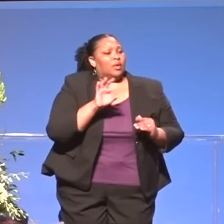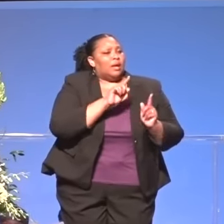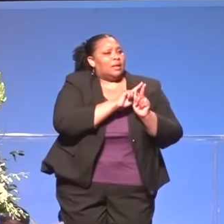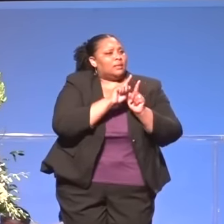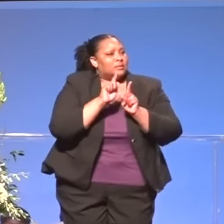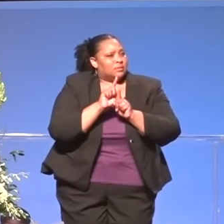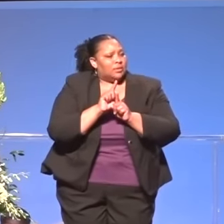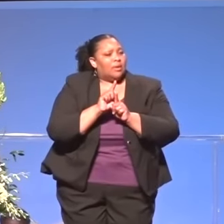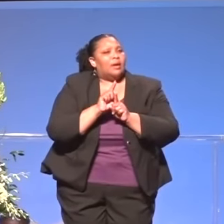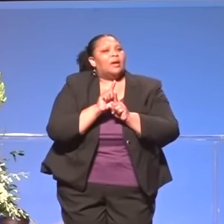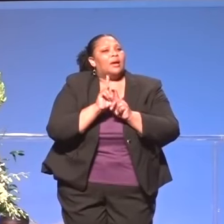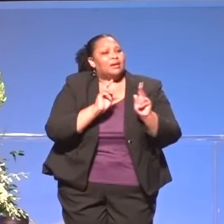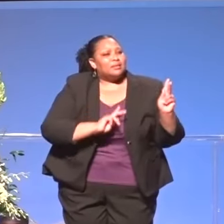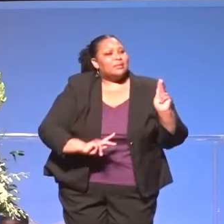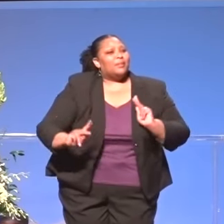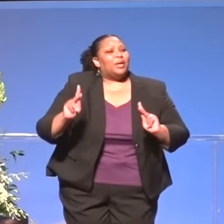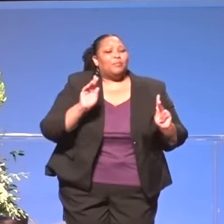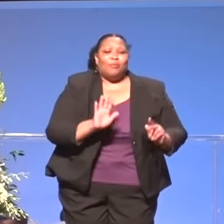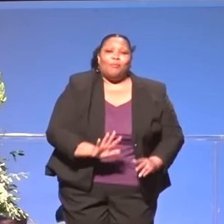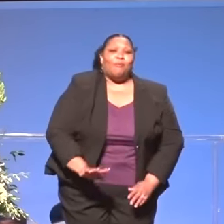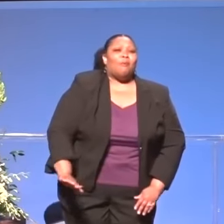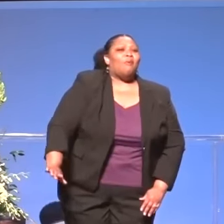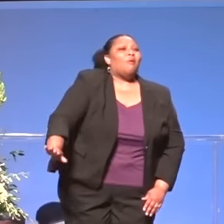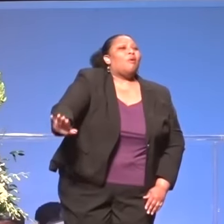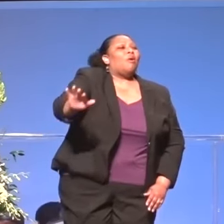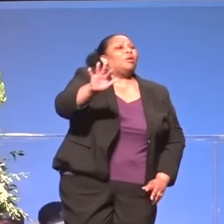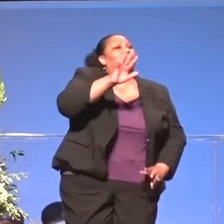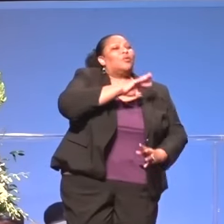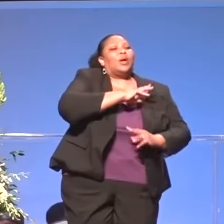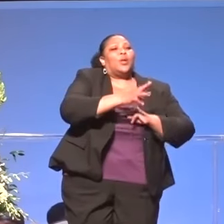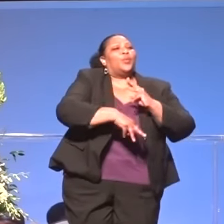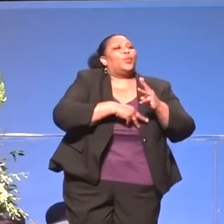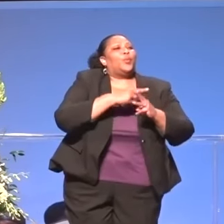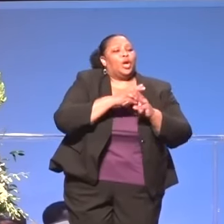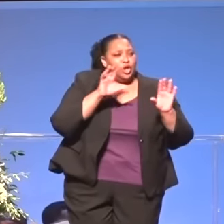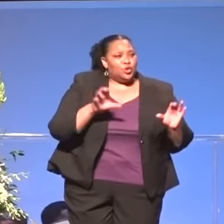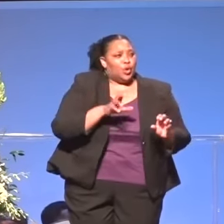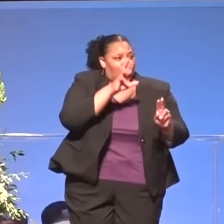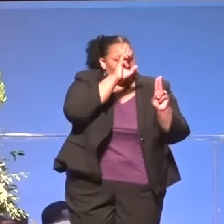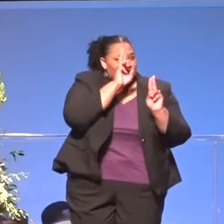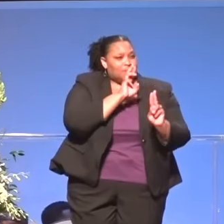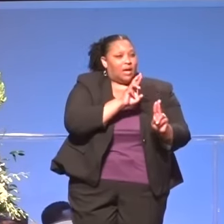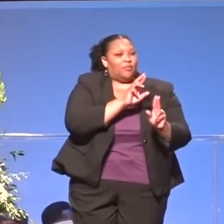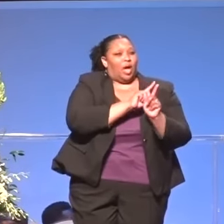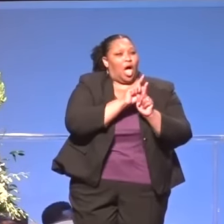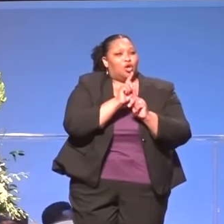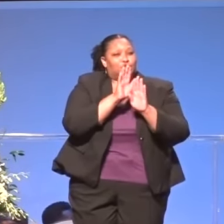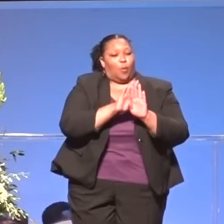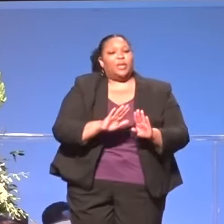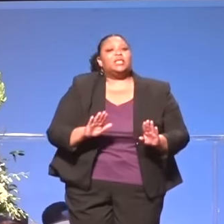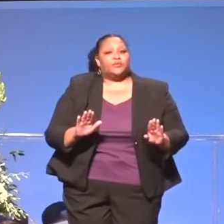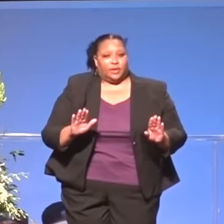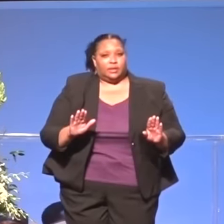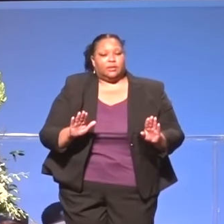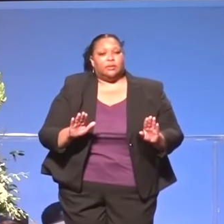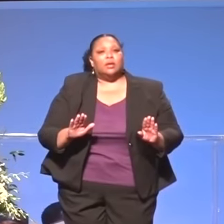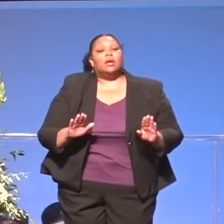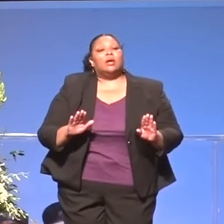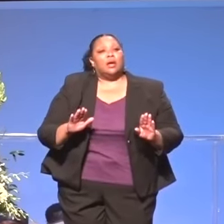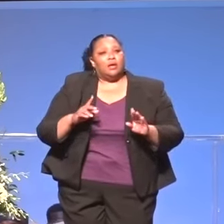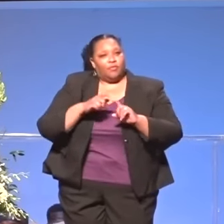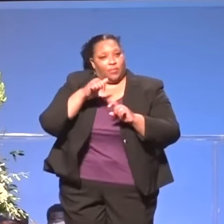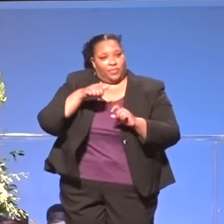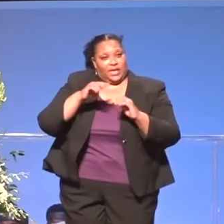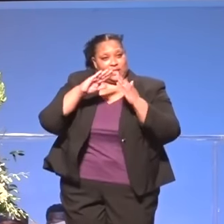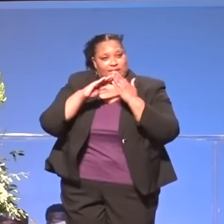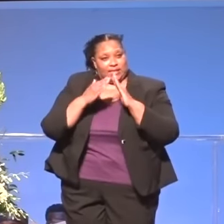time asking people all around the world to do it respectfully and peacefully. On behalf of